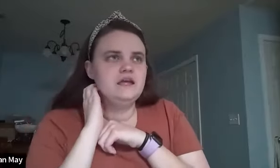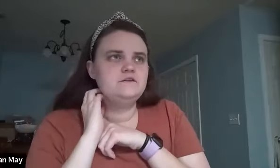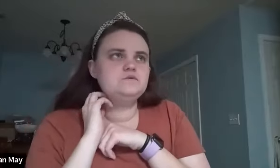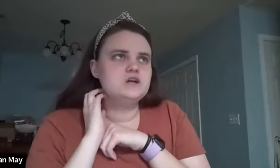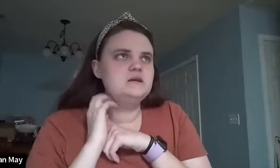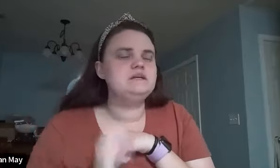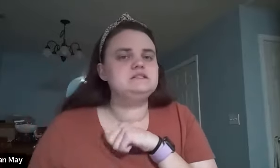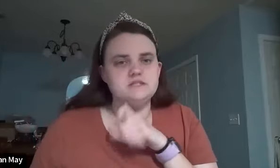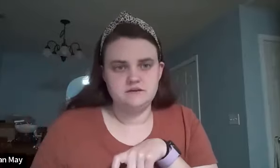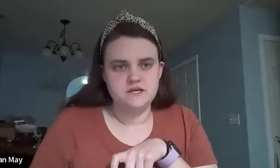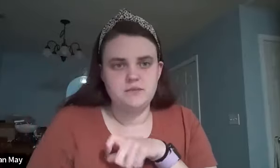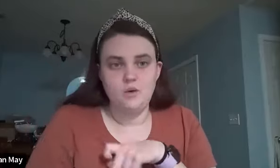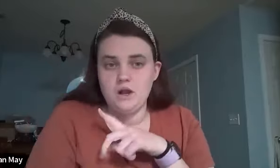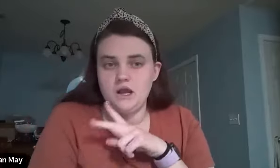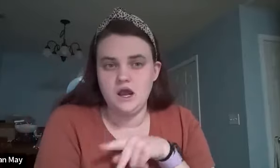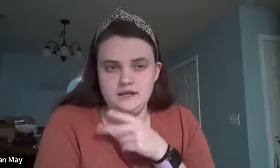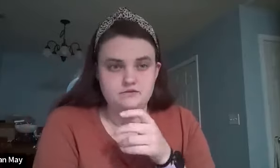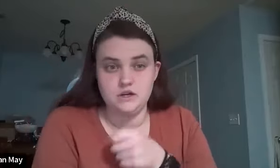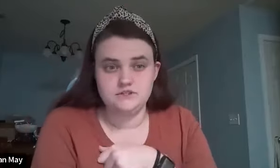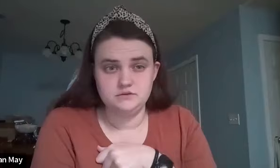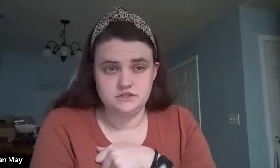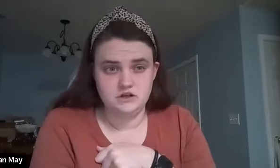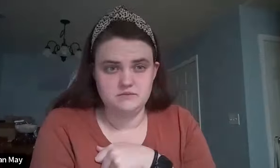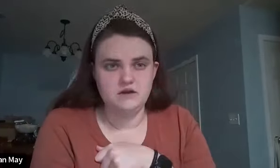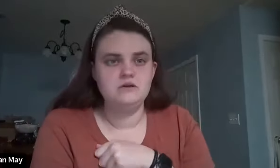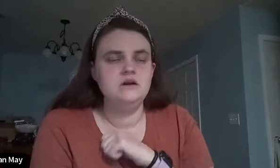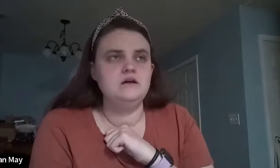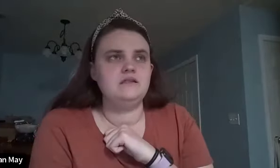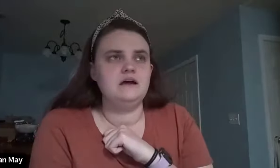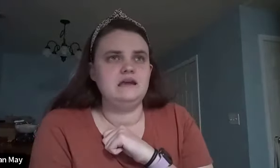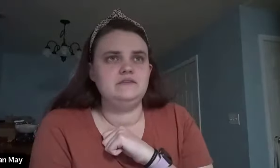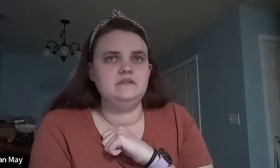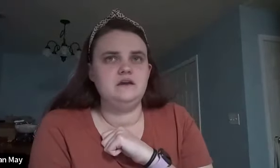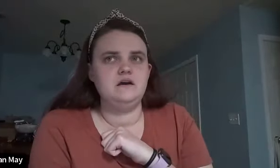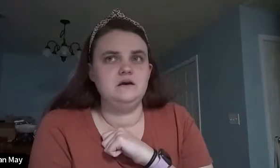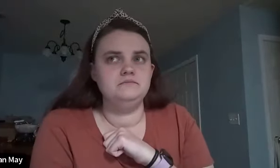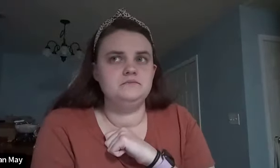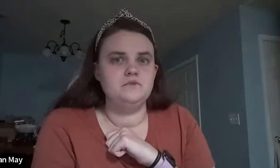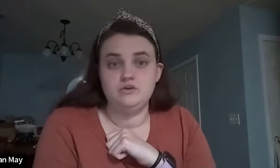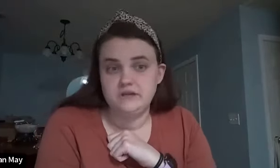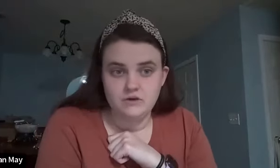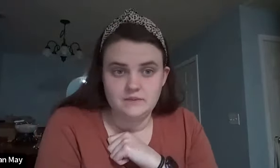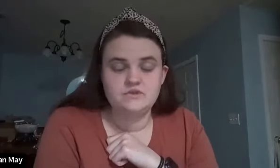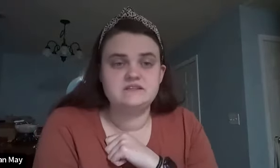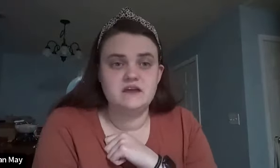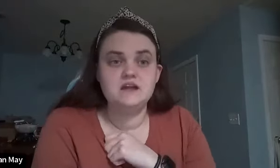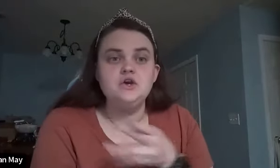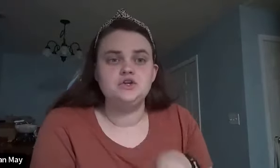If you were trying to be specific about what kind of grapes you were talking about, like the like green grapes or things like that, you